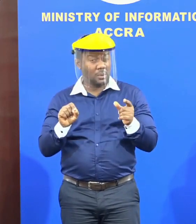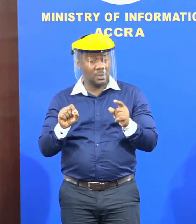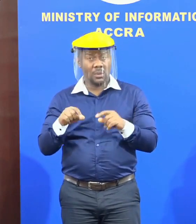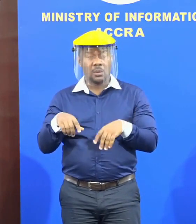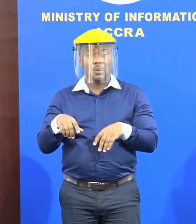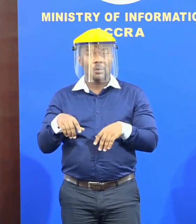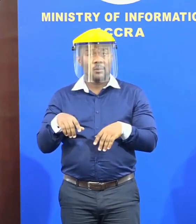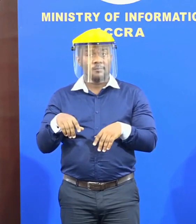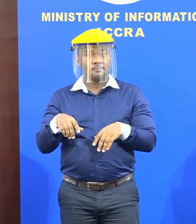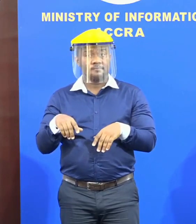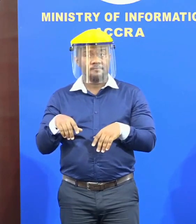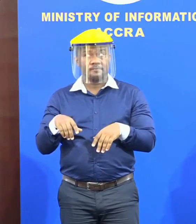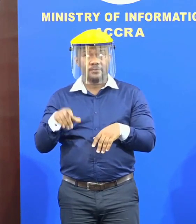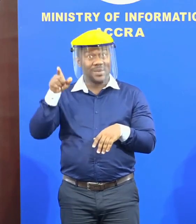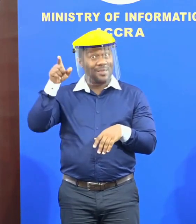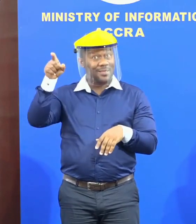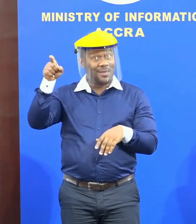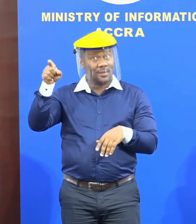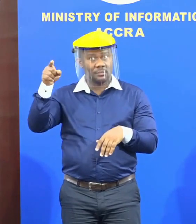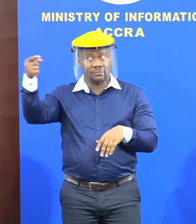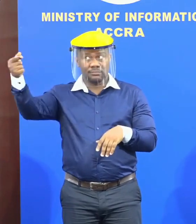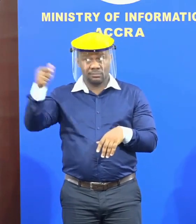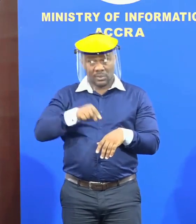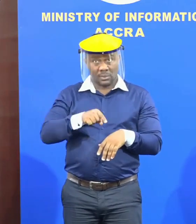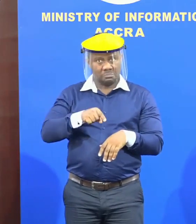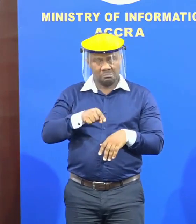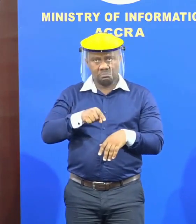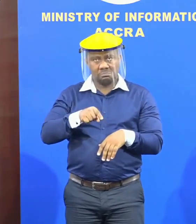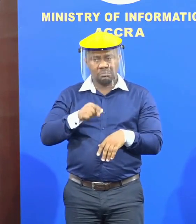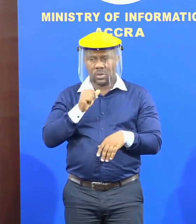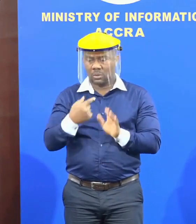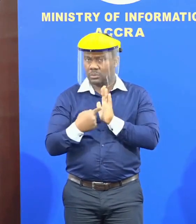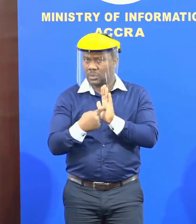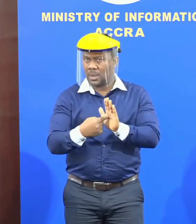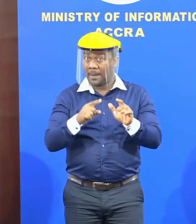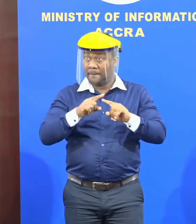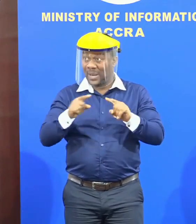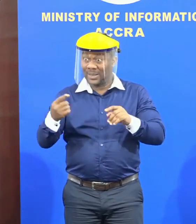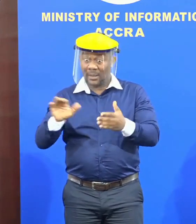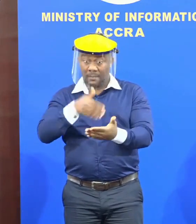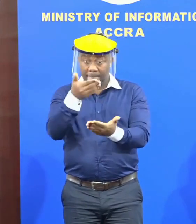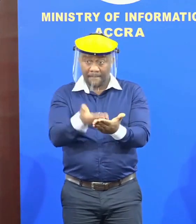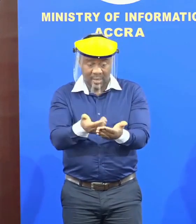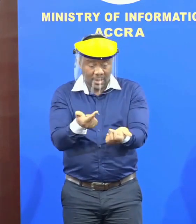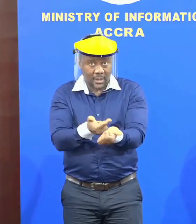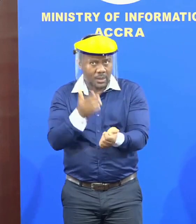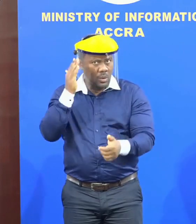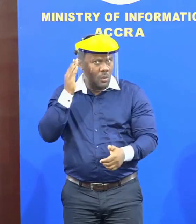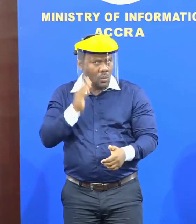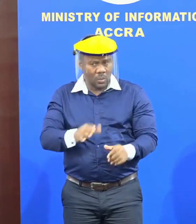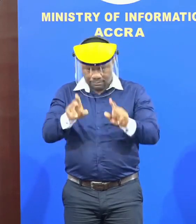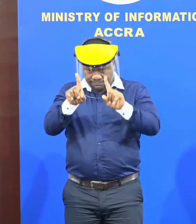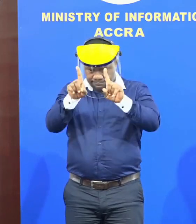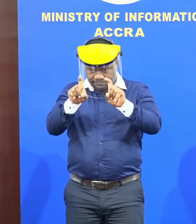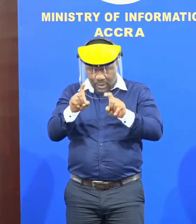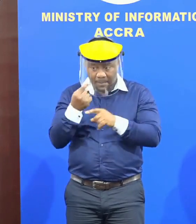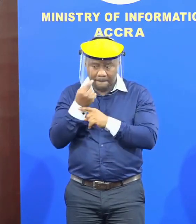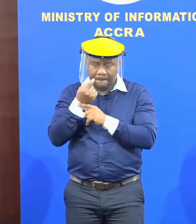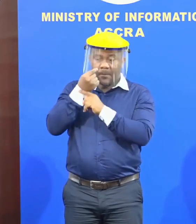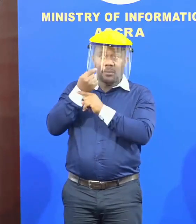country of departure. They will, however, undergo mandatory COVID-19 testing upon arrival in Ghana.